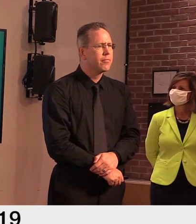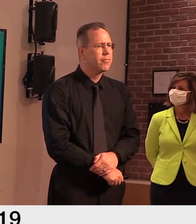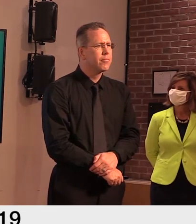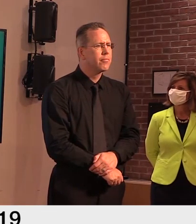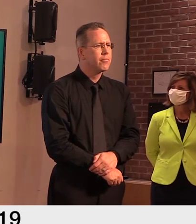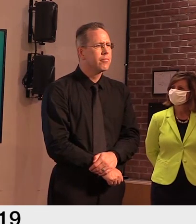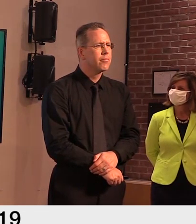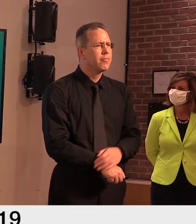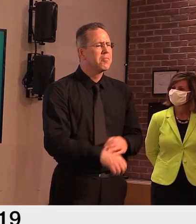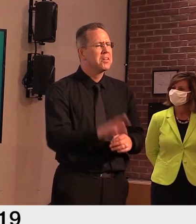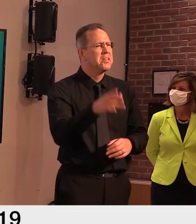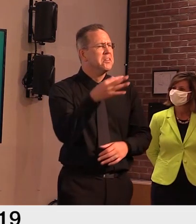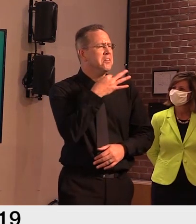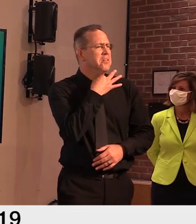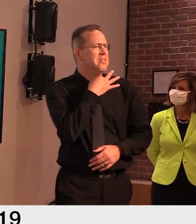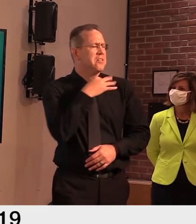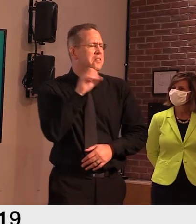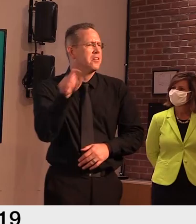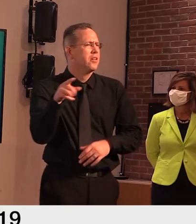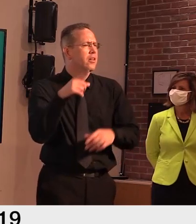or negative COVID test?